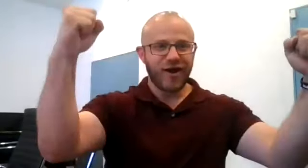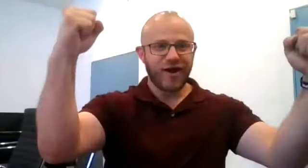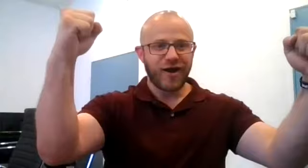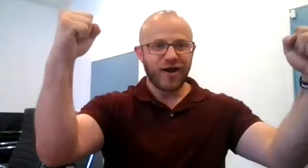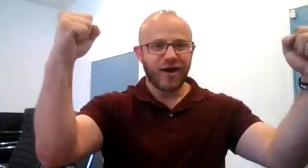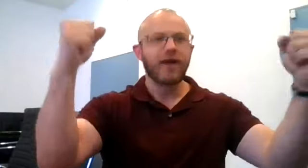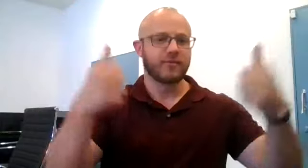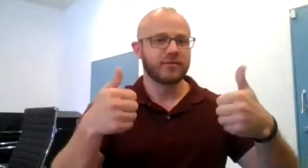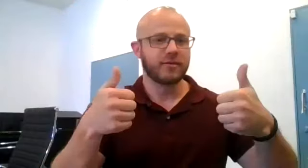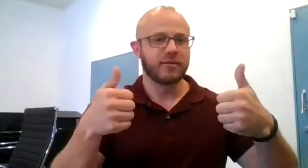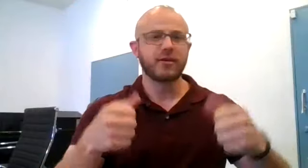Yeah, first.